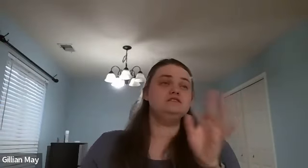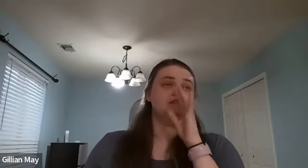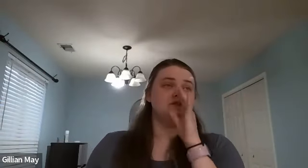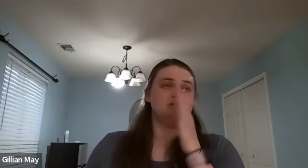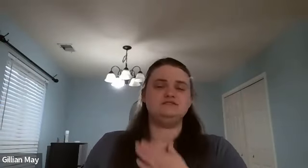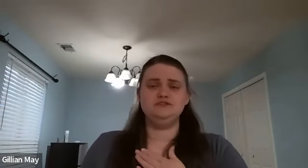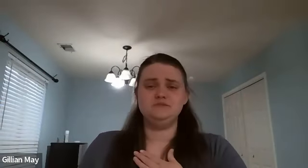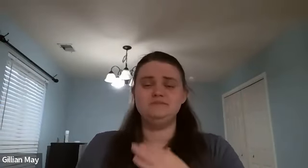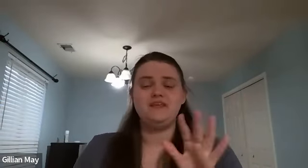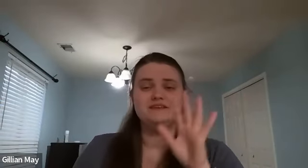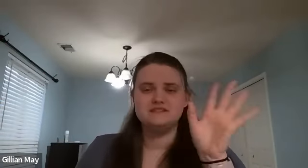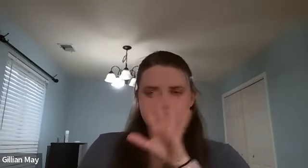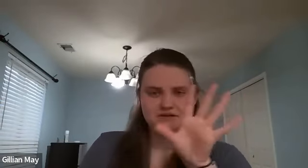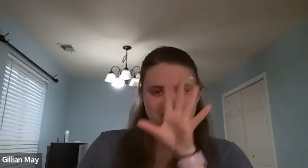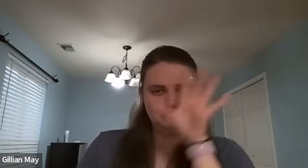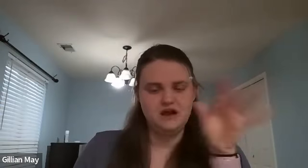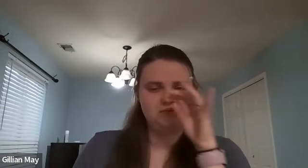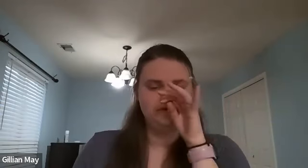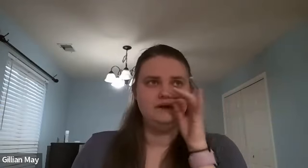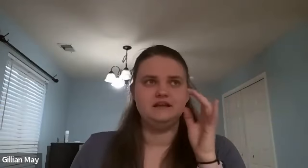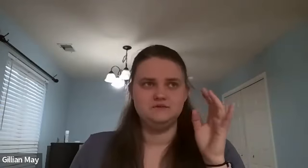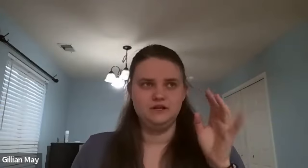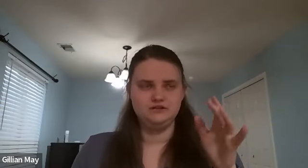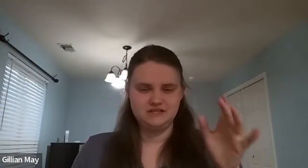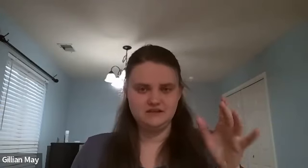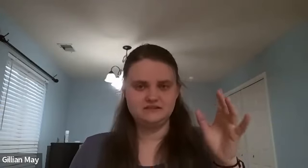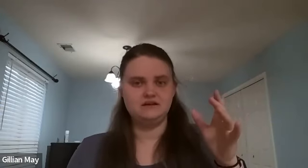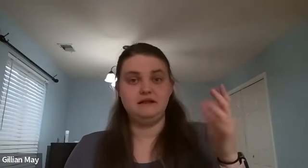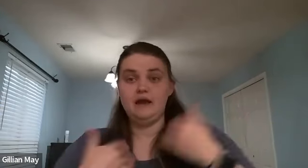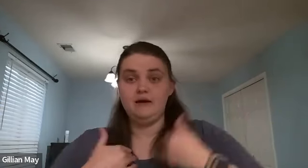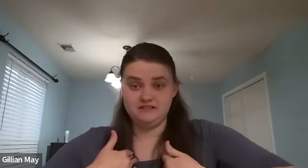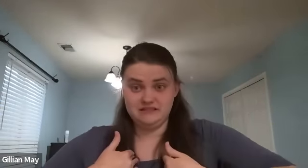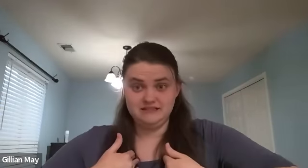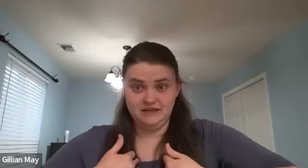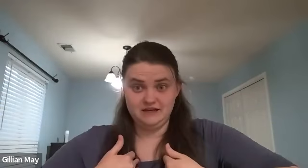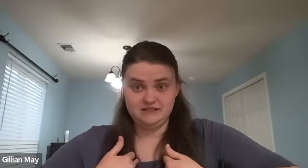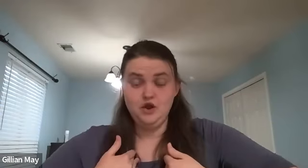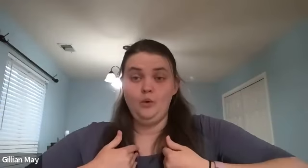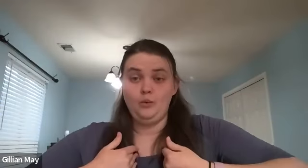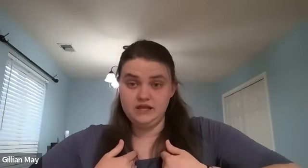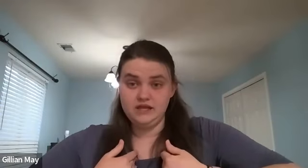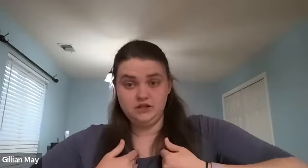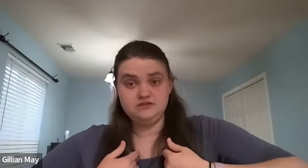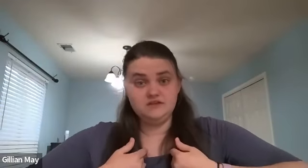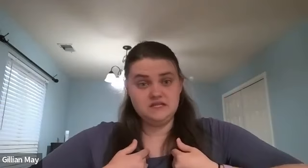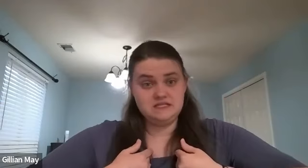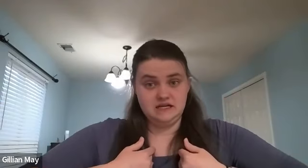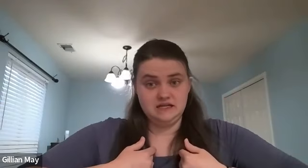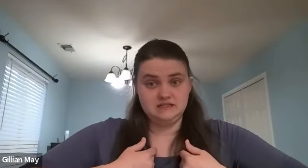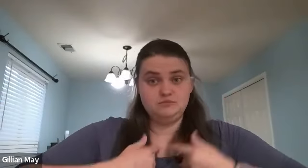is a good little topic real quick, is when you're saying the stuff like how I did the sentence, like I said, when you start this sentence, please